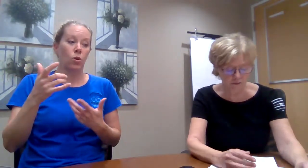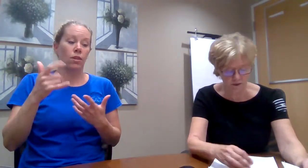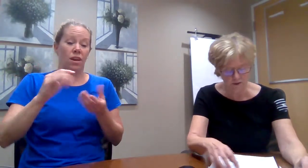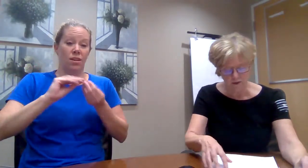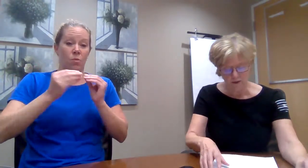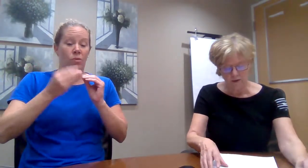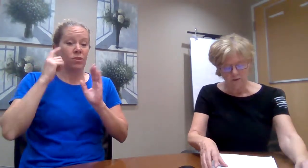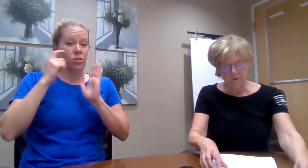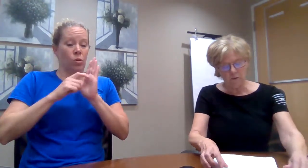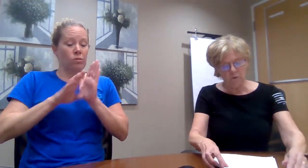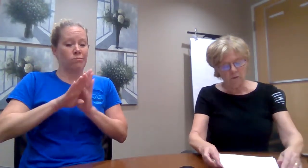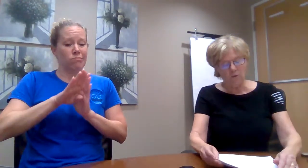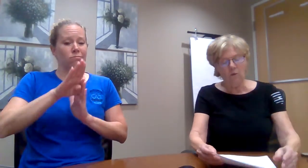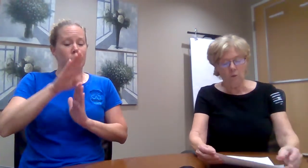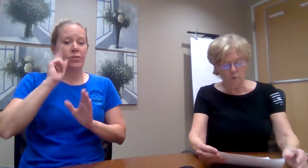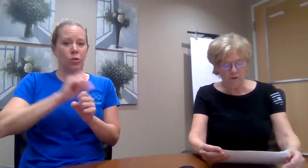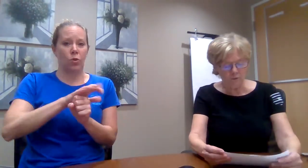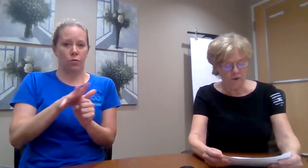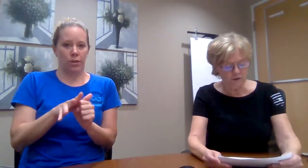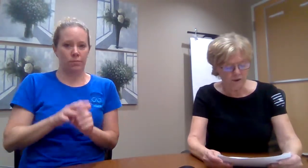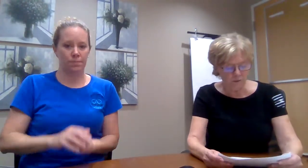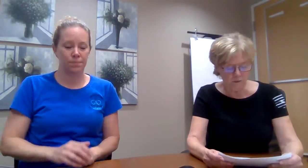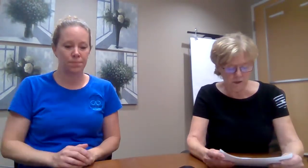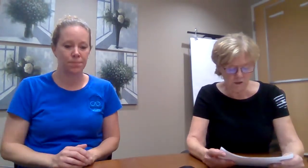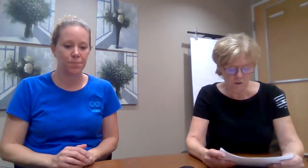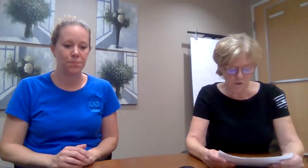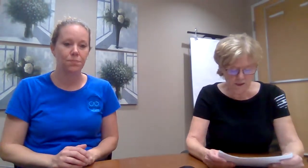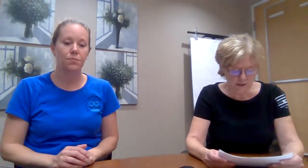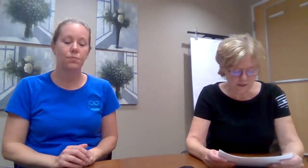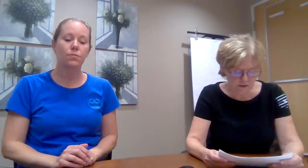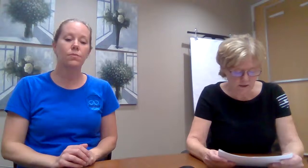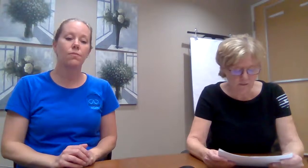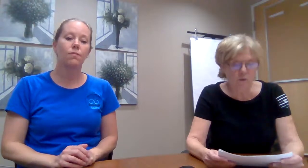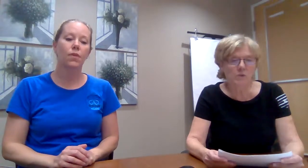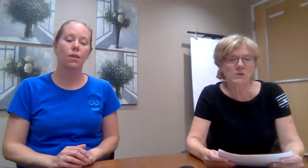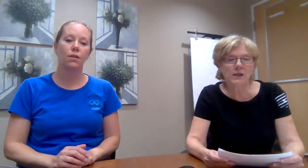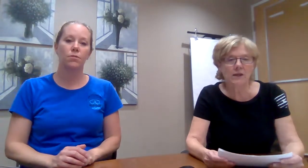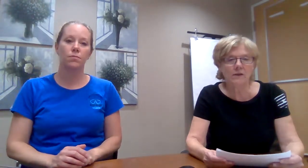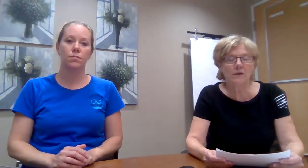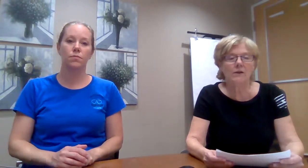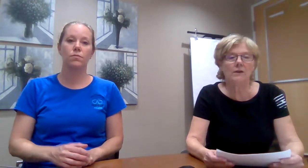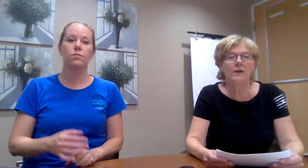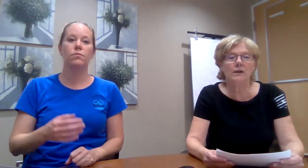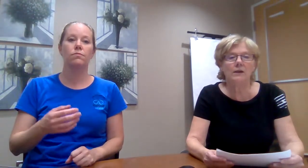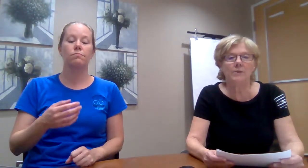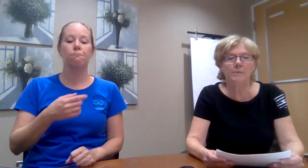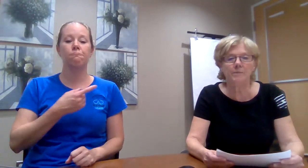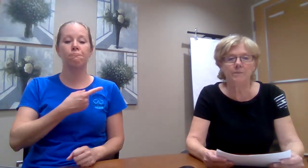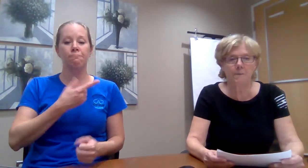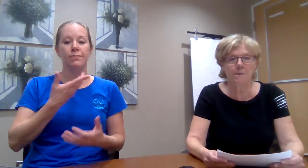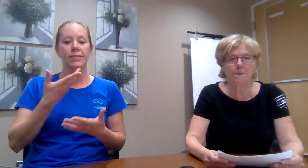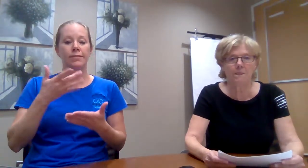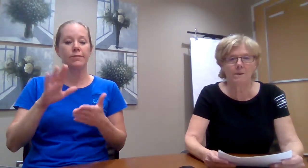came out. So what we thought we would do is we put together a